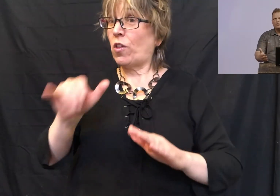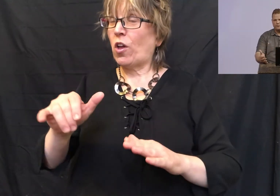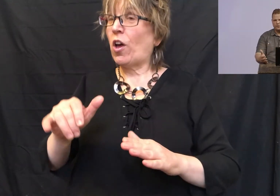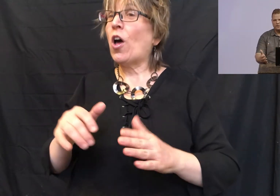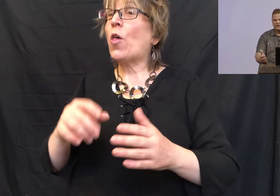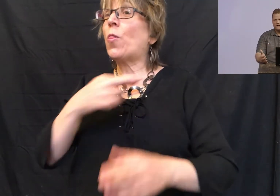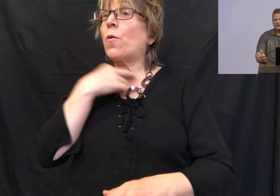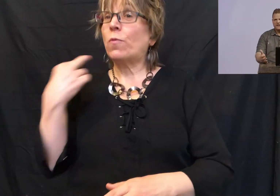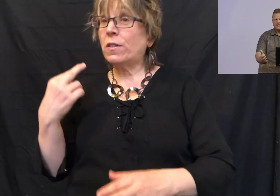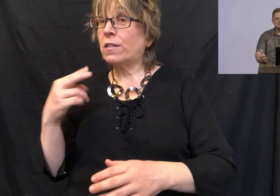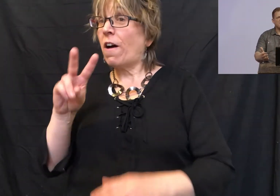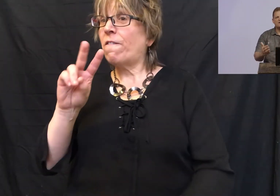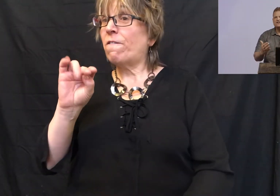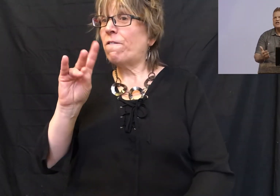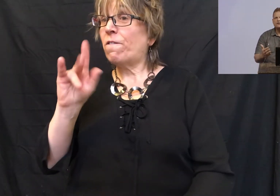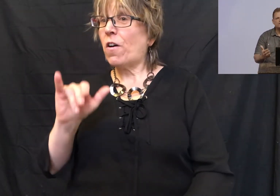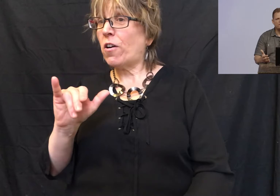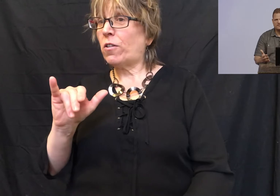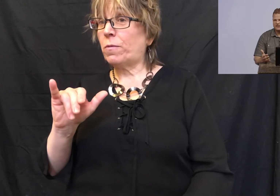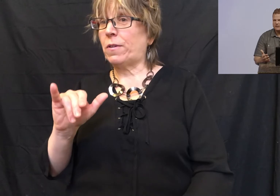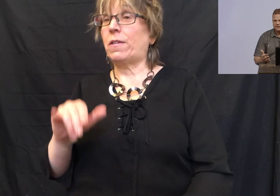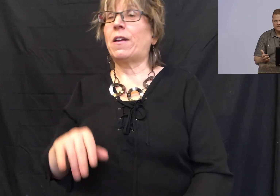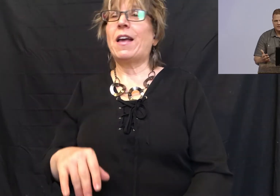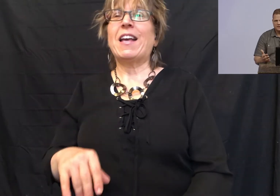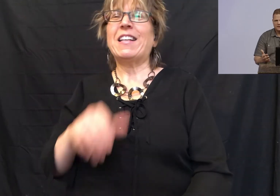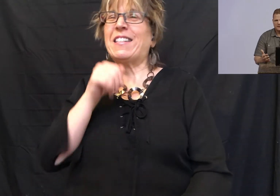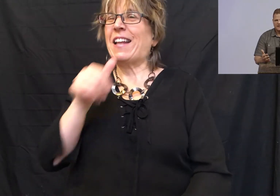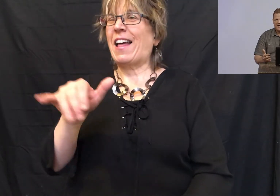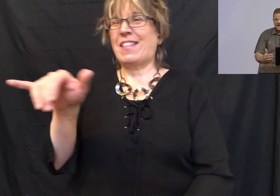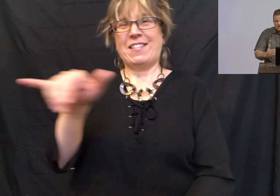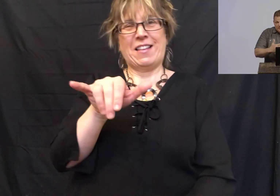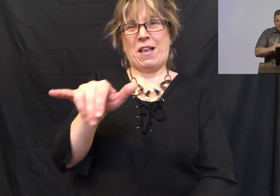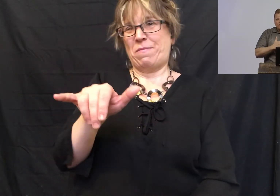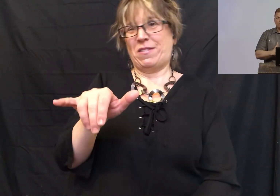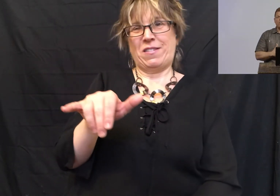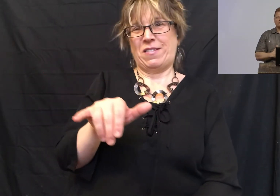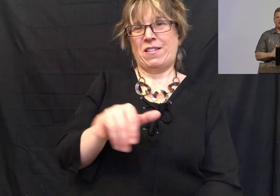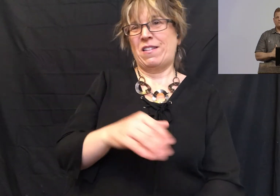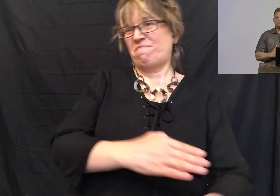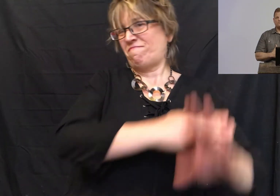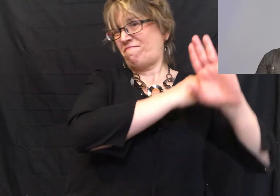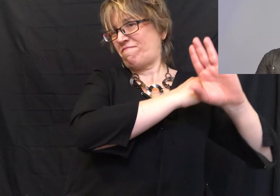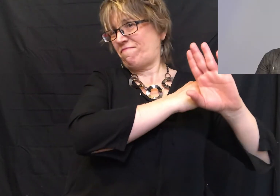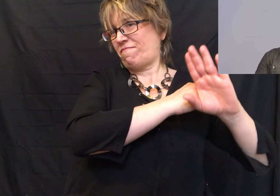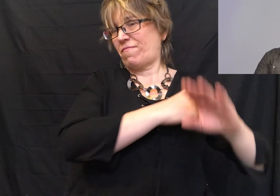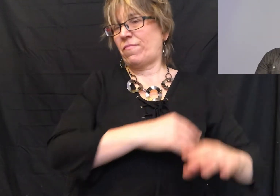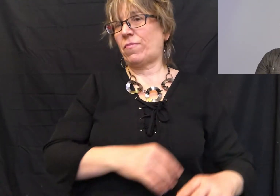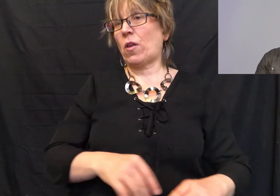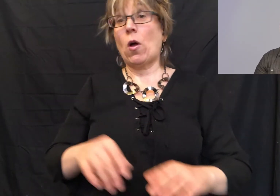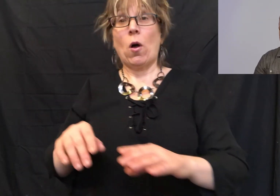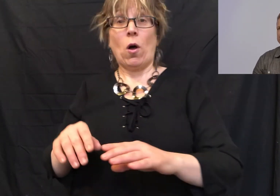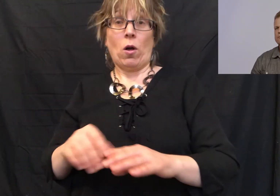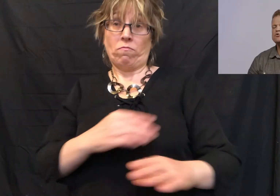being vulnerable is not near as risky as keeping those walls up. When you keep those walls up, you